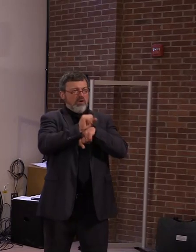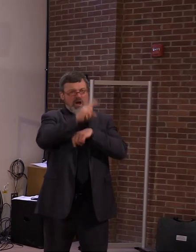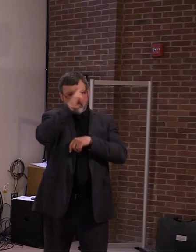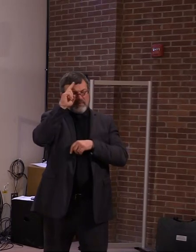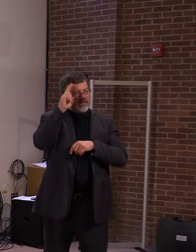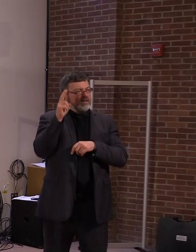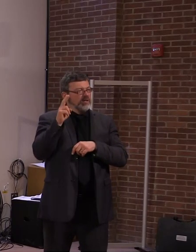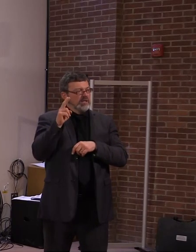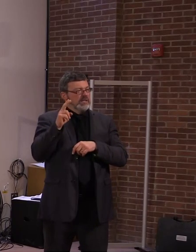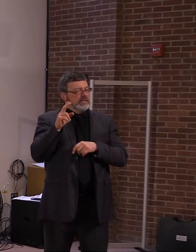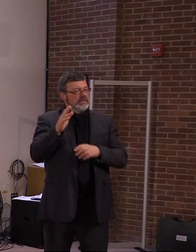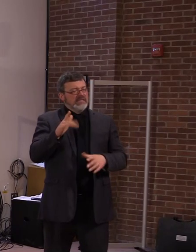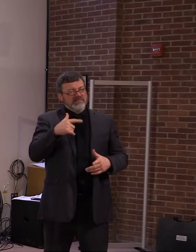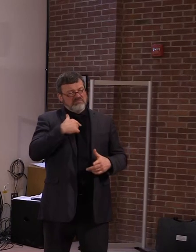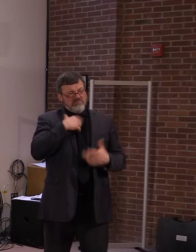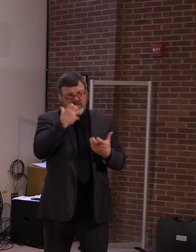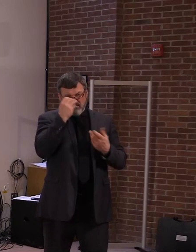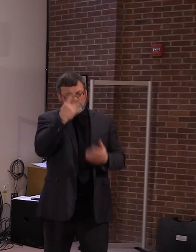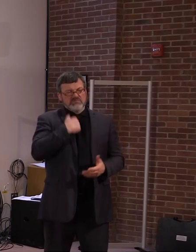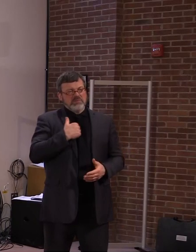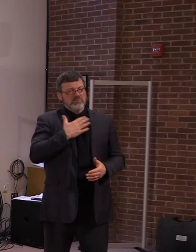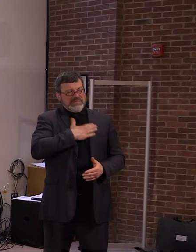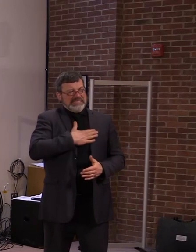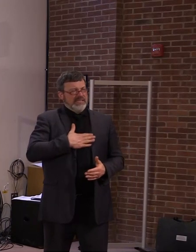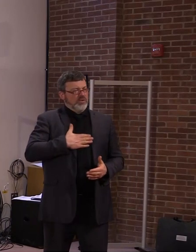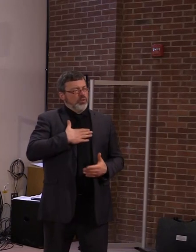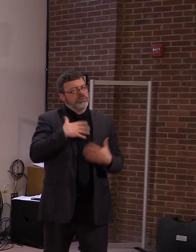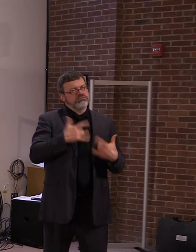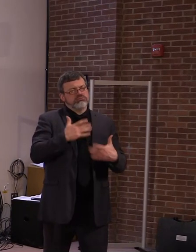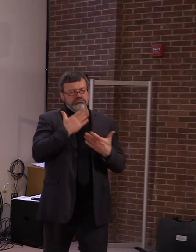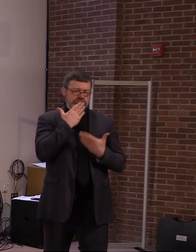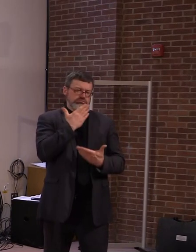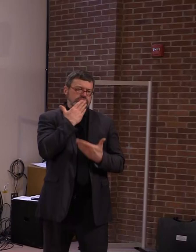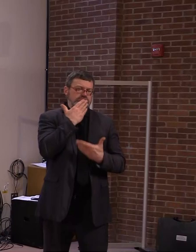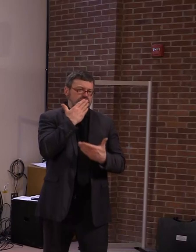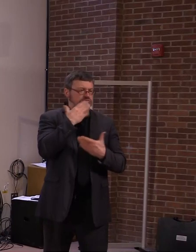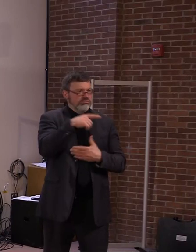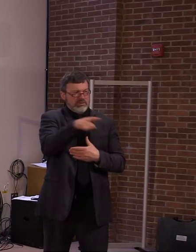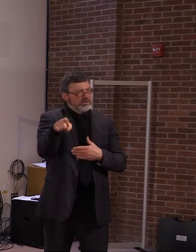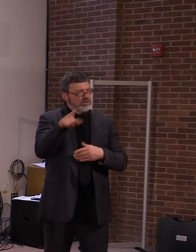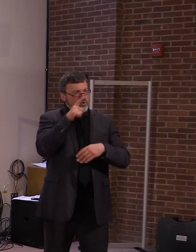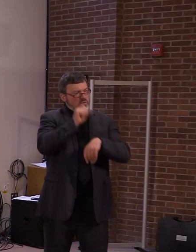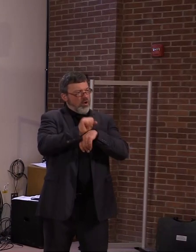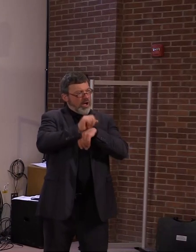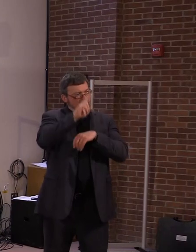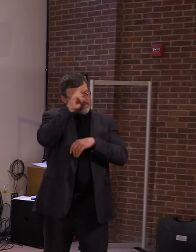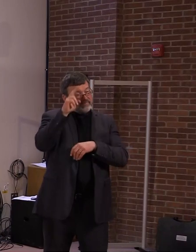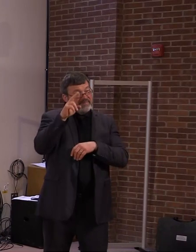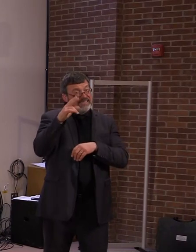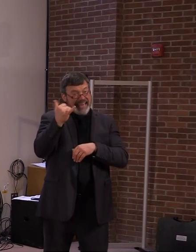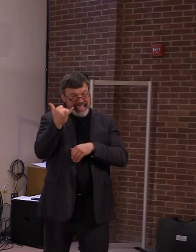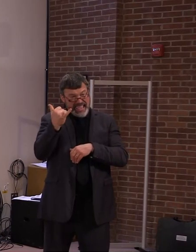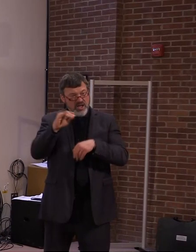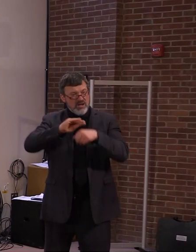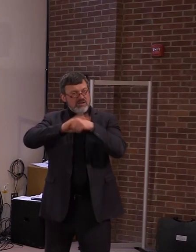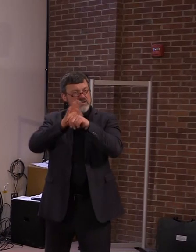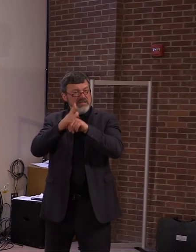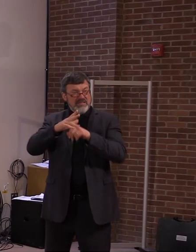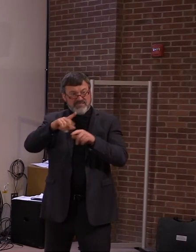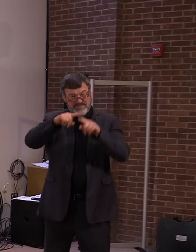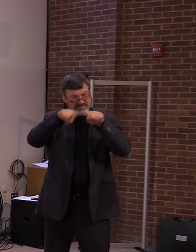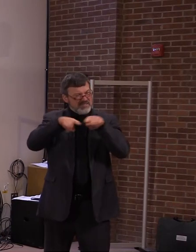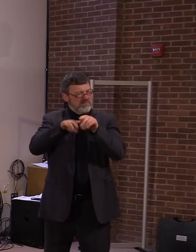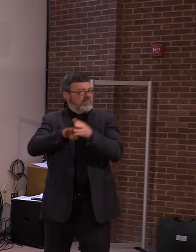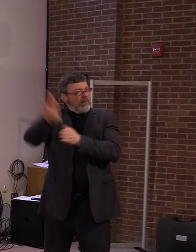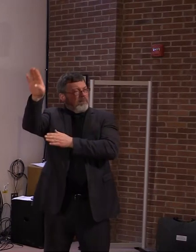that they do. And there is a surge that is going on right now that we will handle. But the way that we